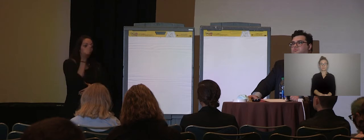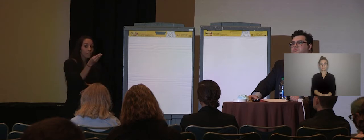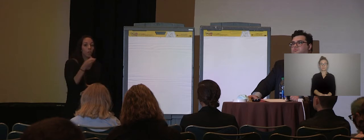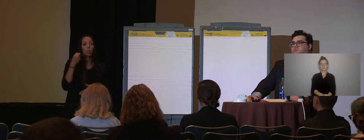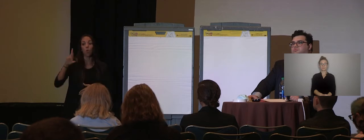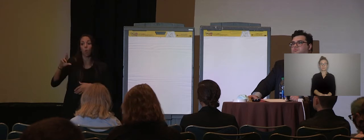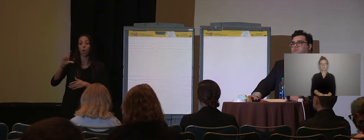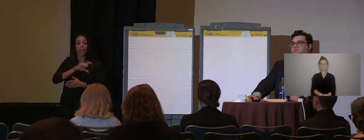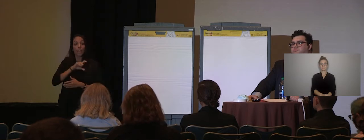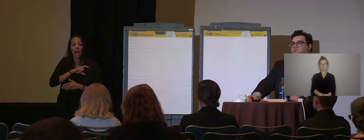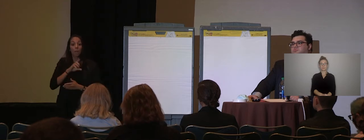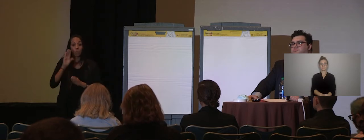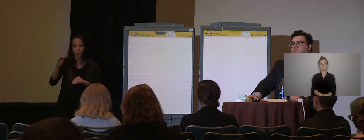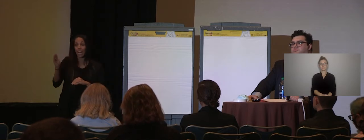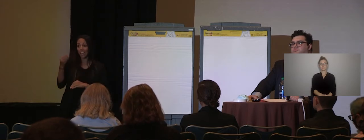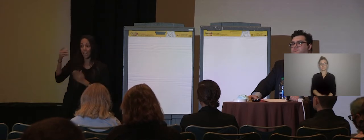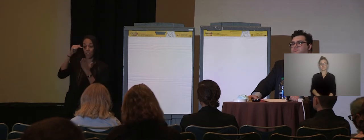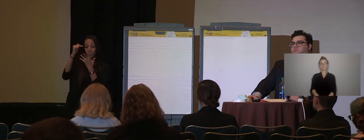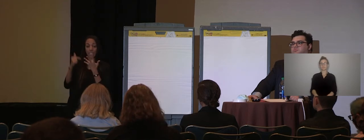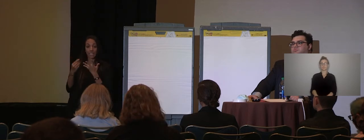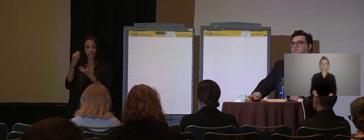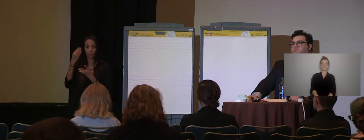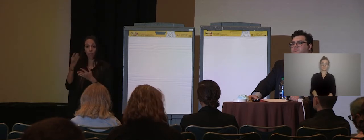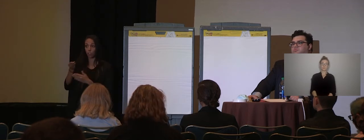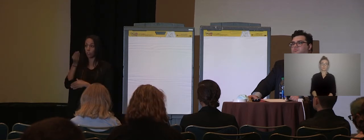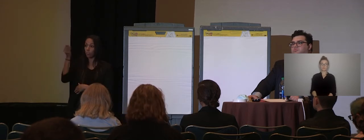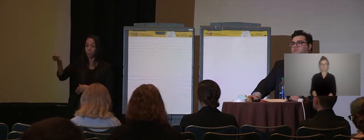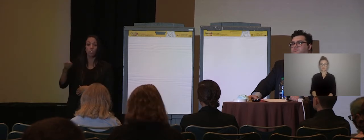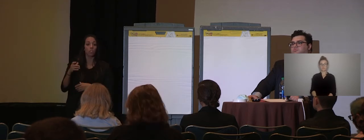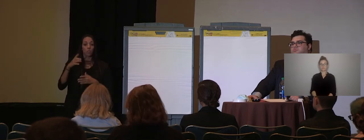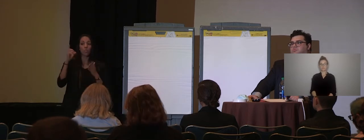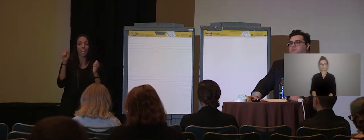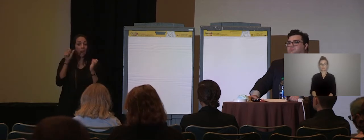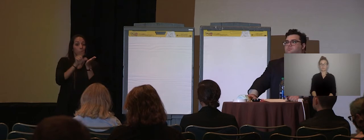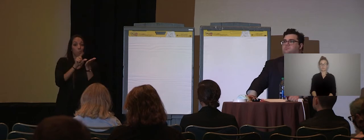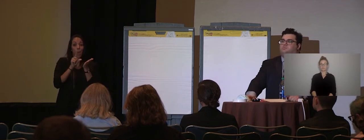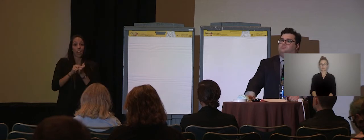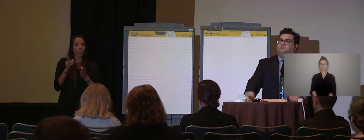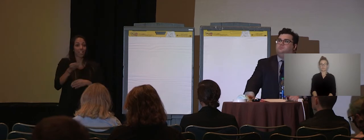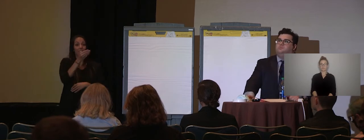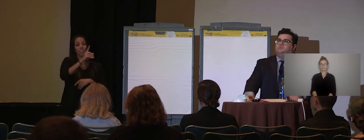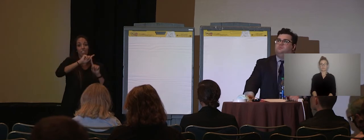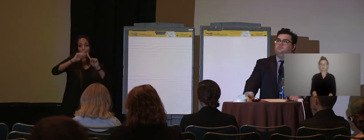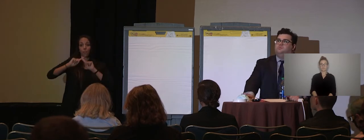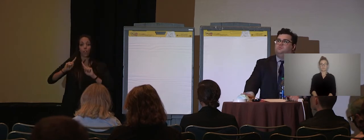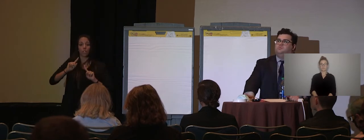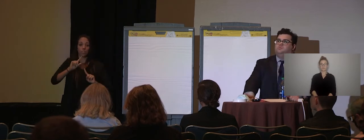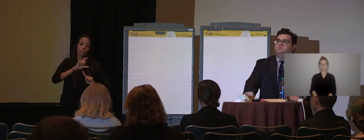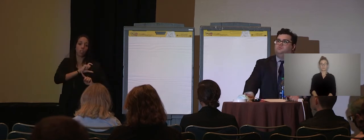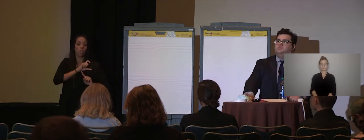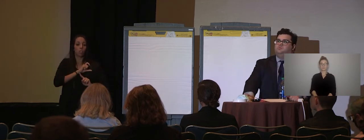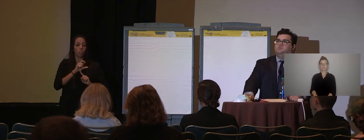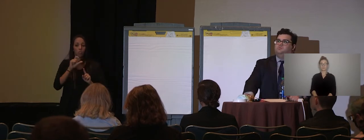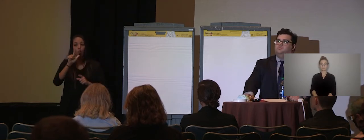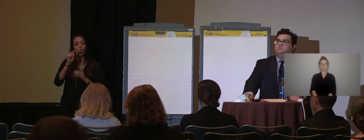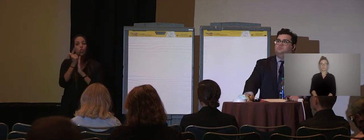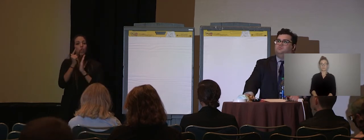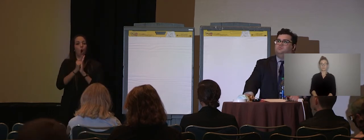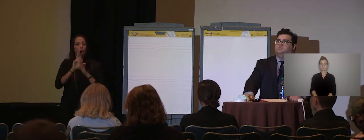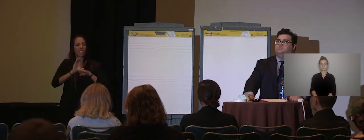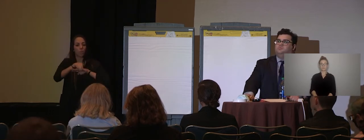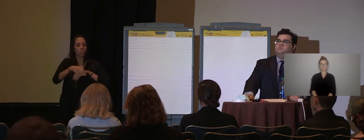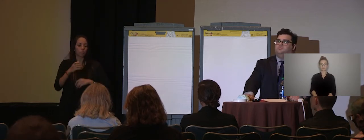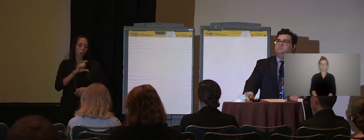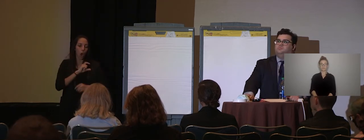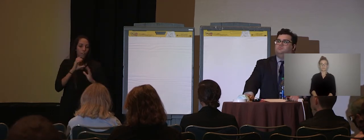responder. And also, they do have a way to contact them if you are an individual